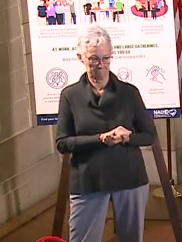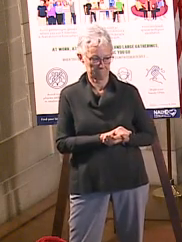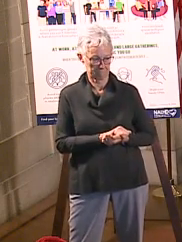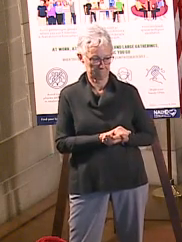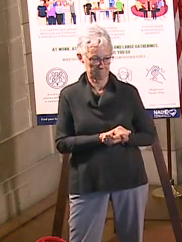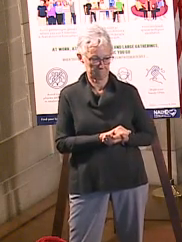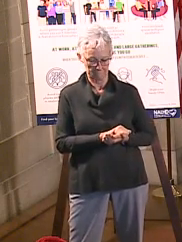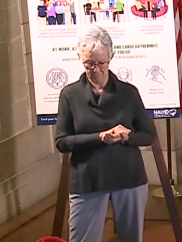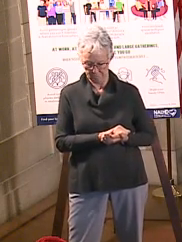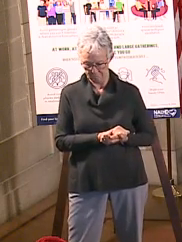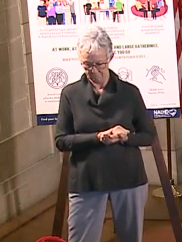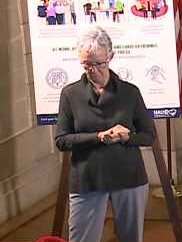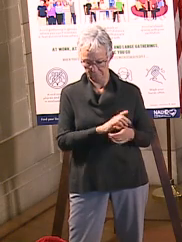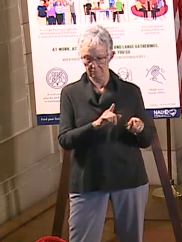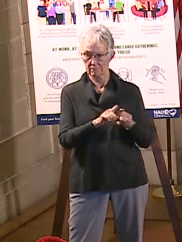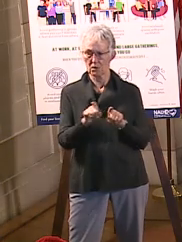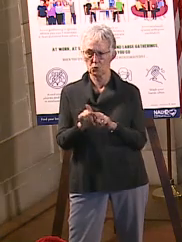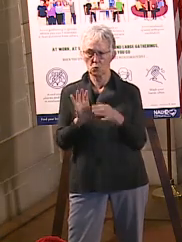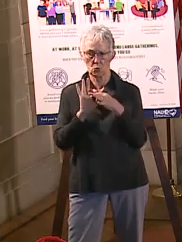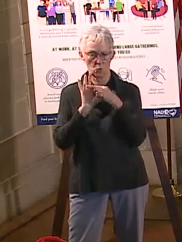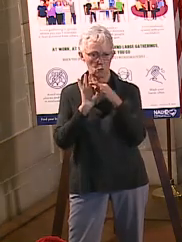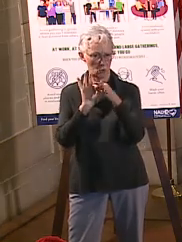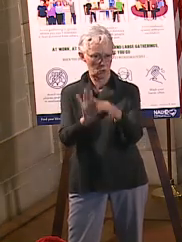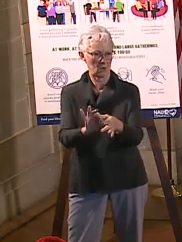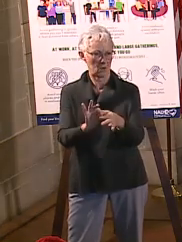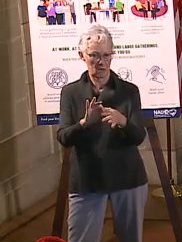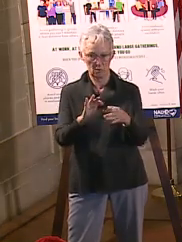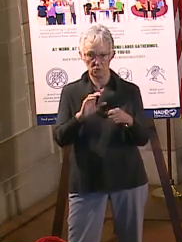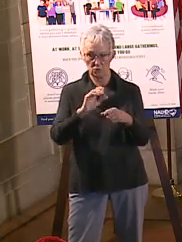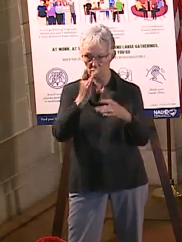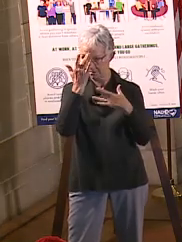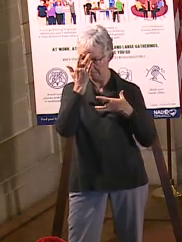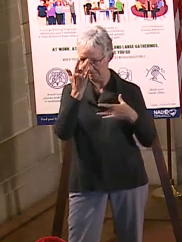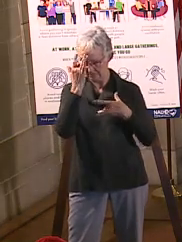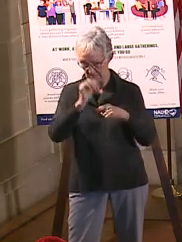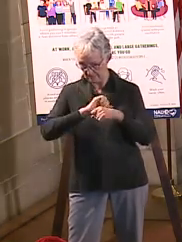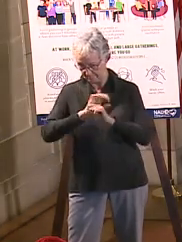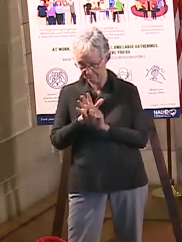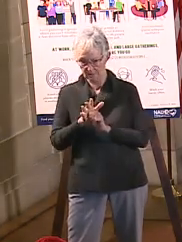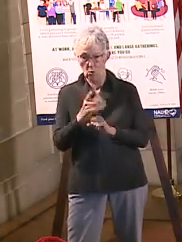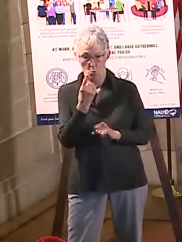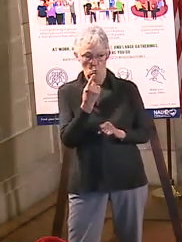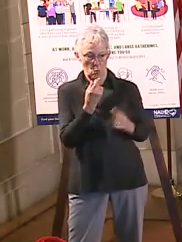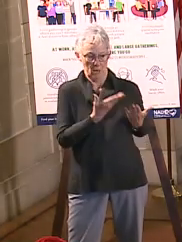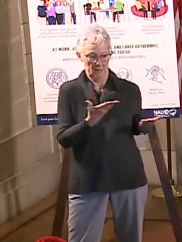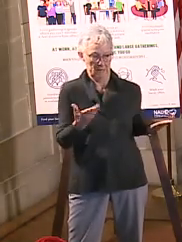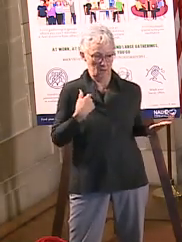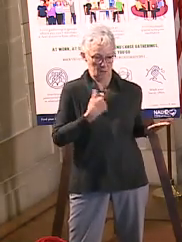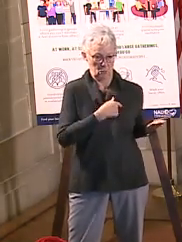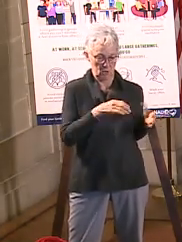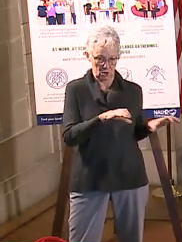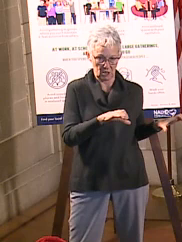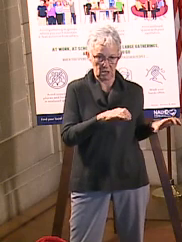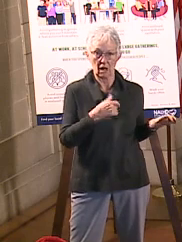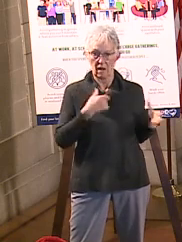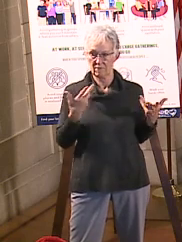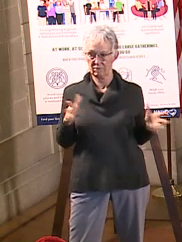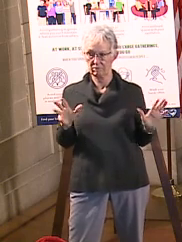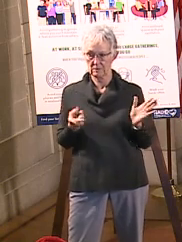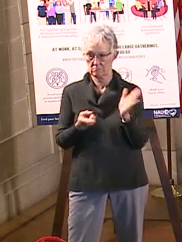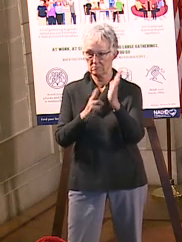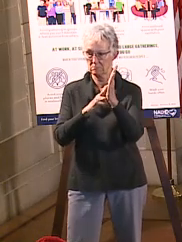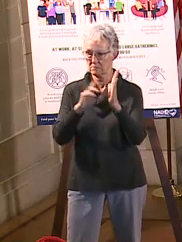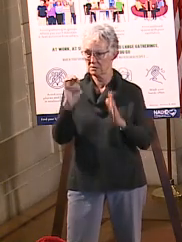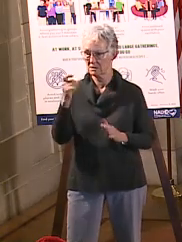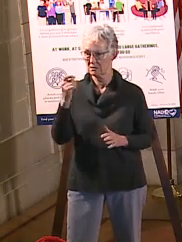right. Also related to the pandemic, One of the things we had done was I signed an executive order